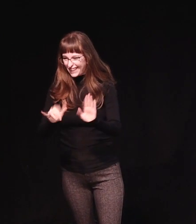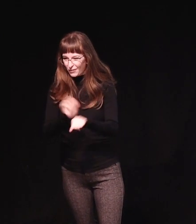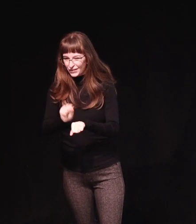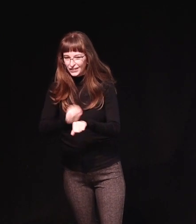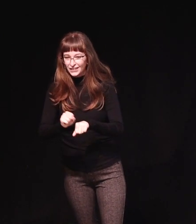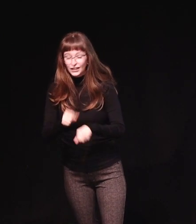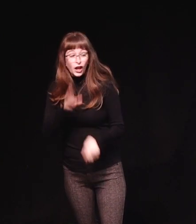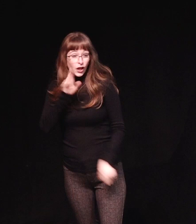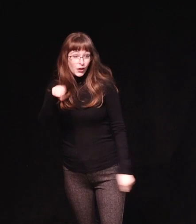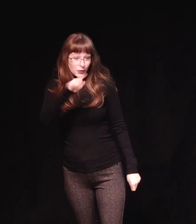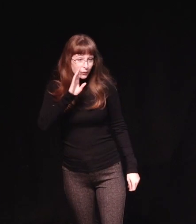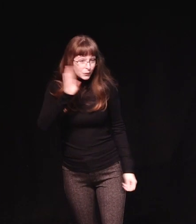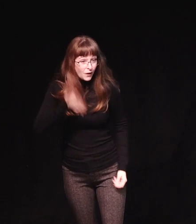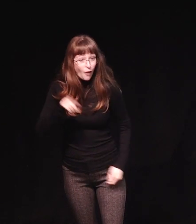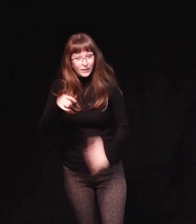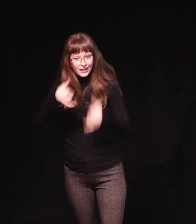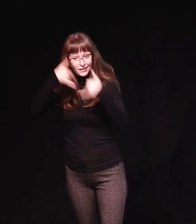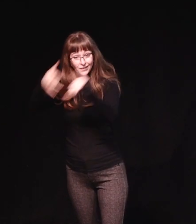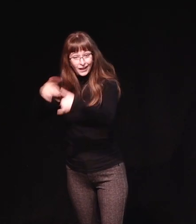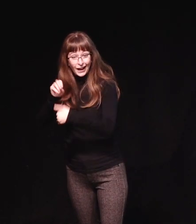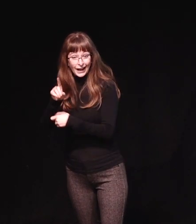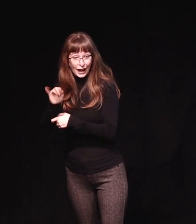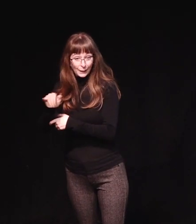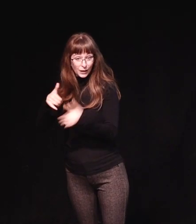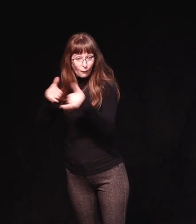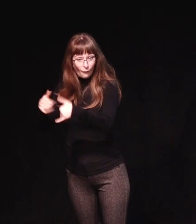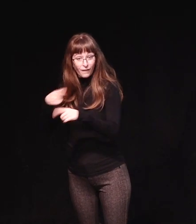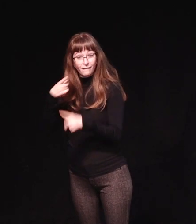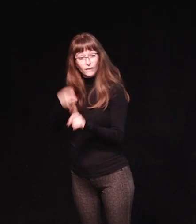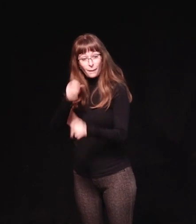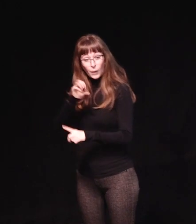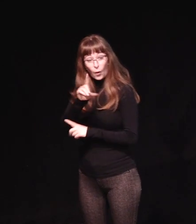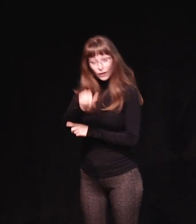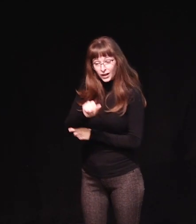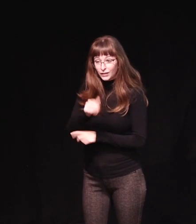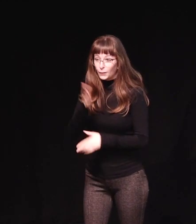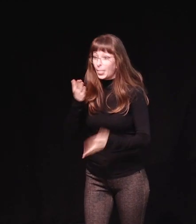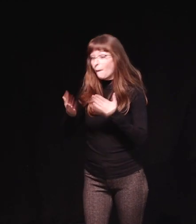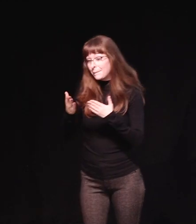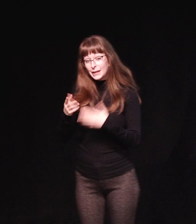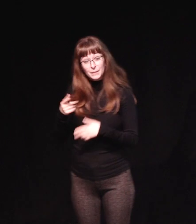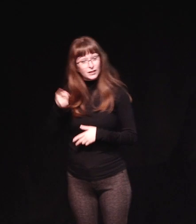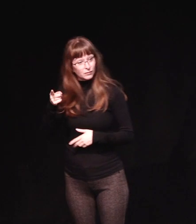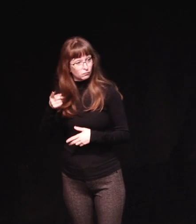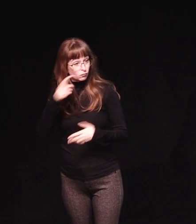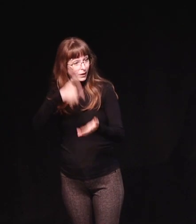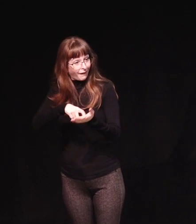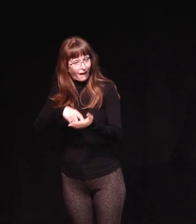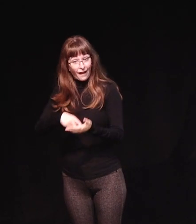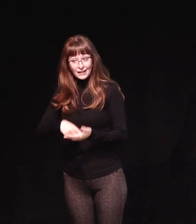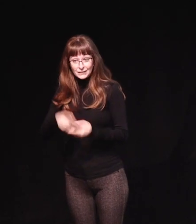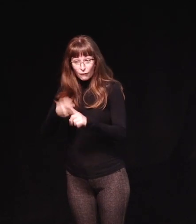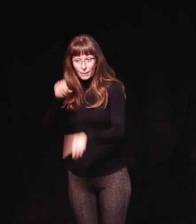of the Oscar winner, CODA, or possibly as the man who signed the national anthem at the